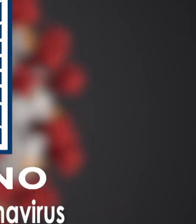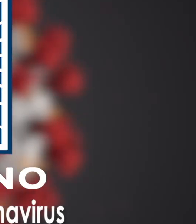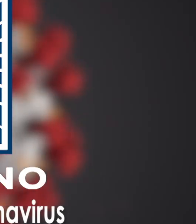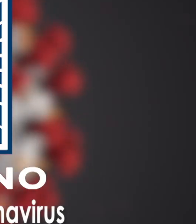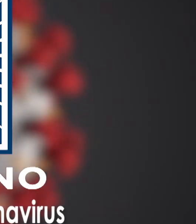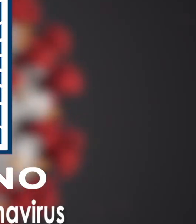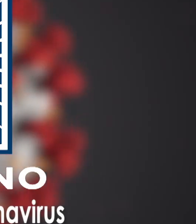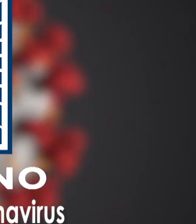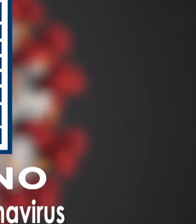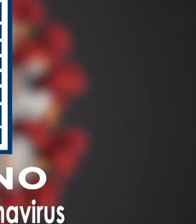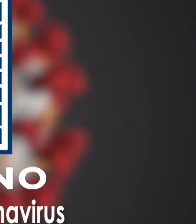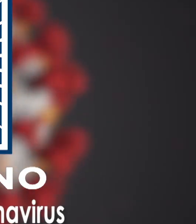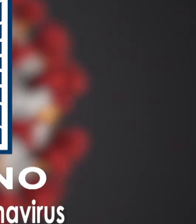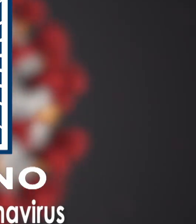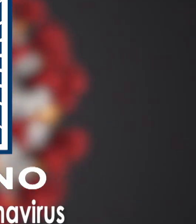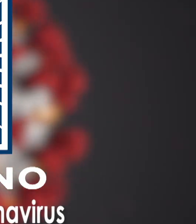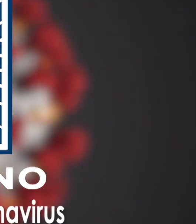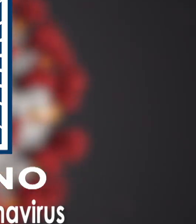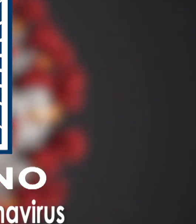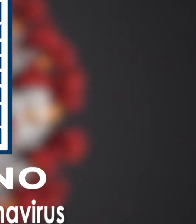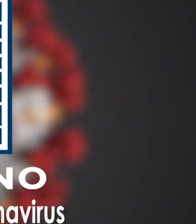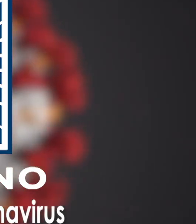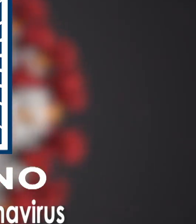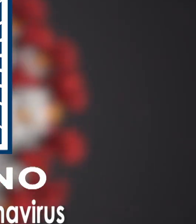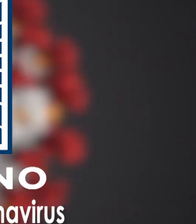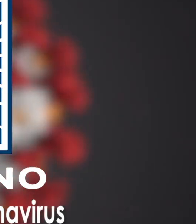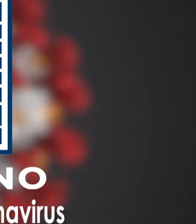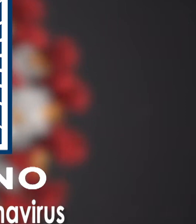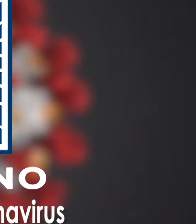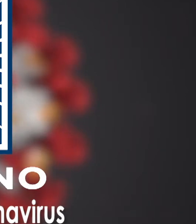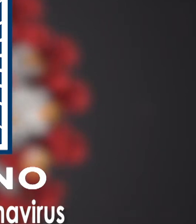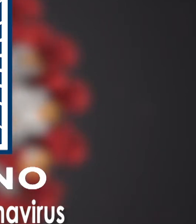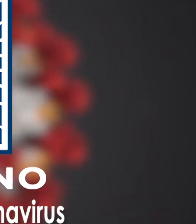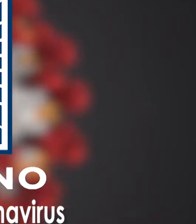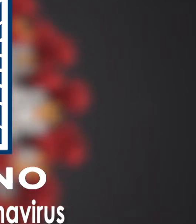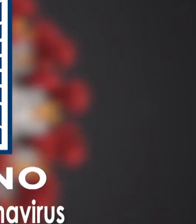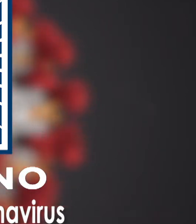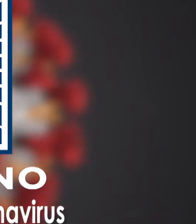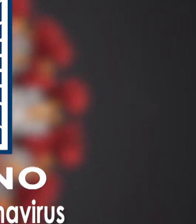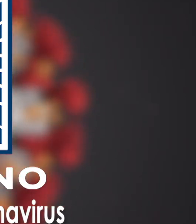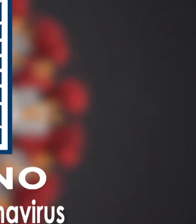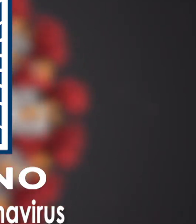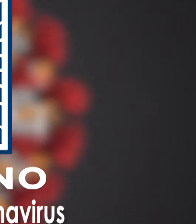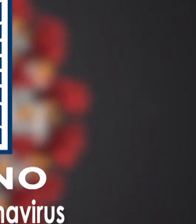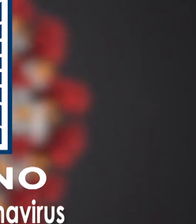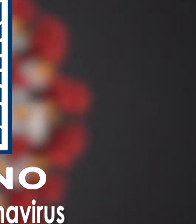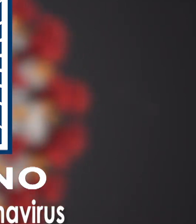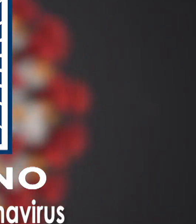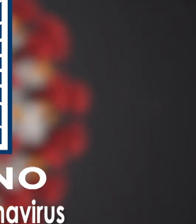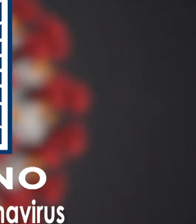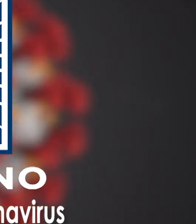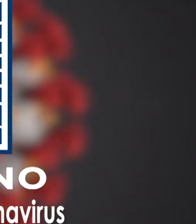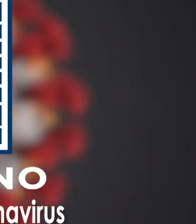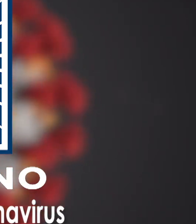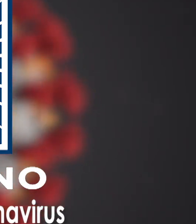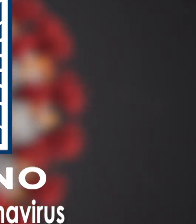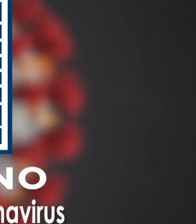For the latest information regarding the COVID-19 pandemic in Cupertino, please visit